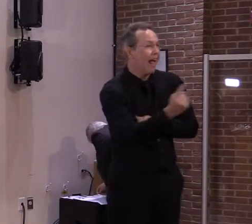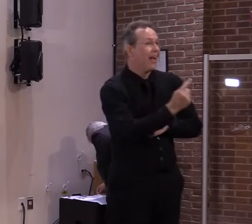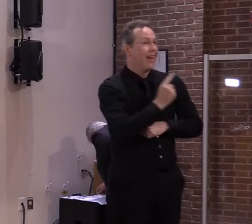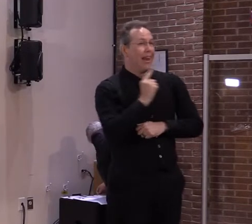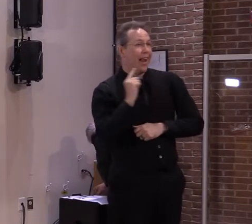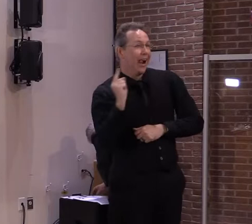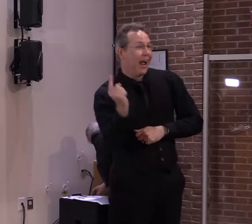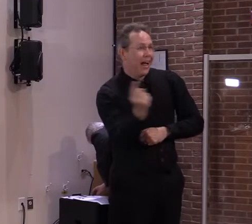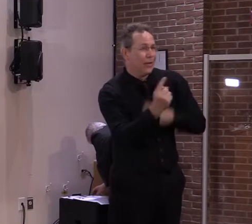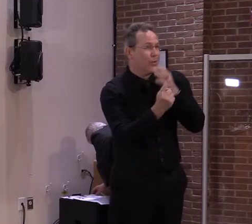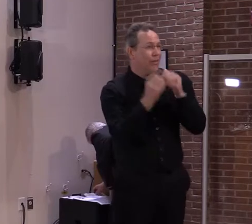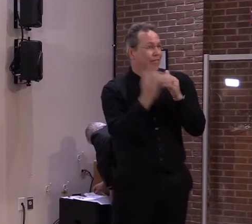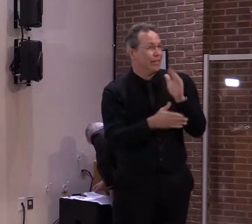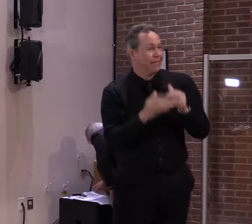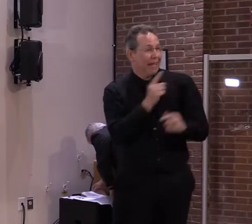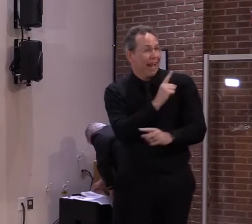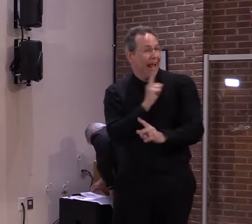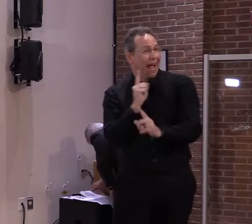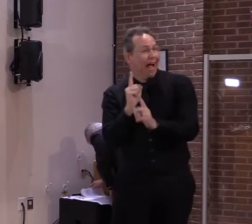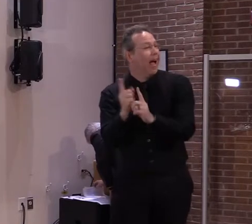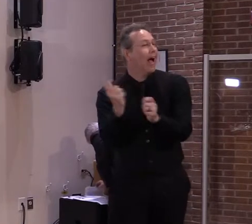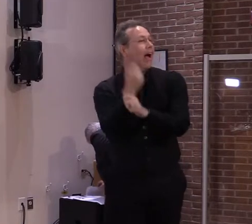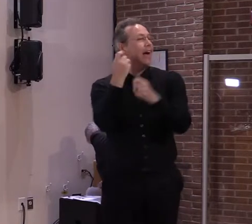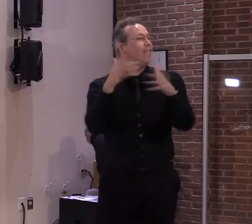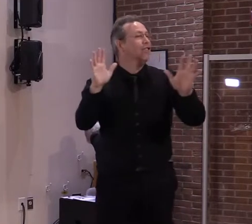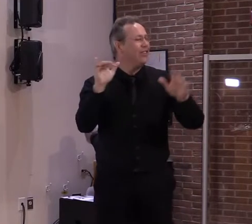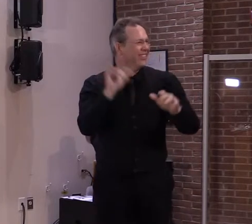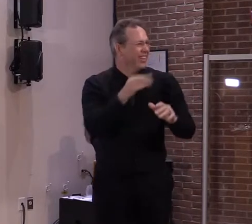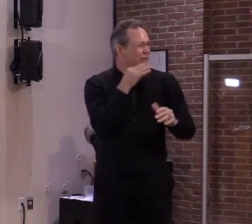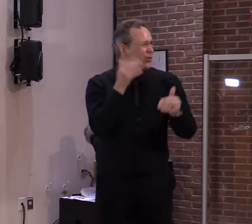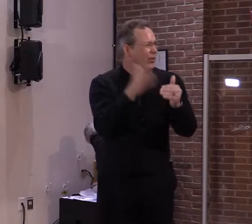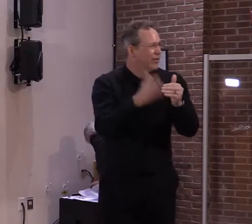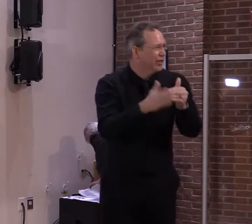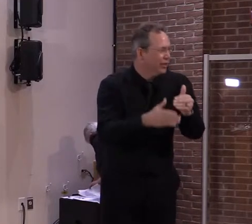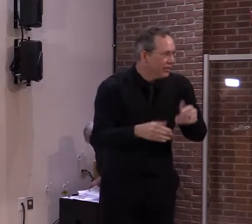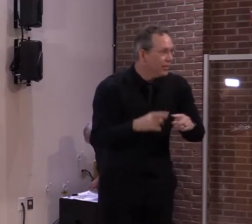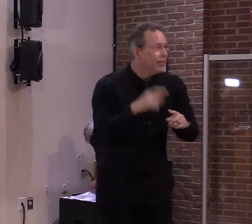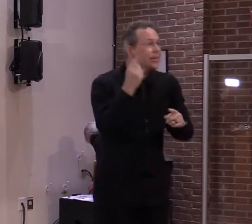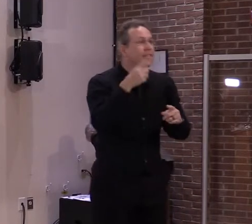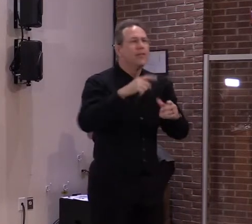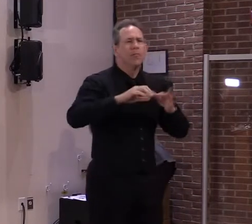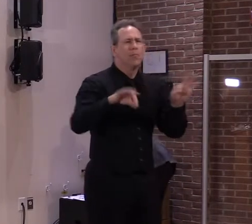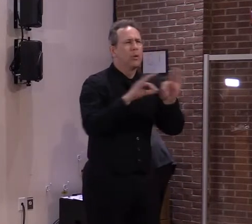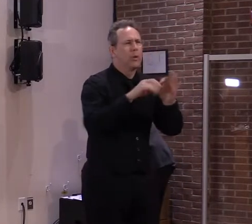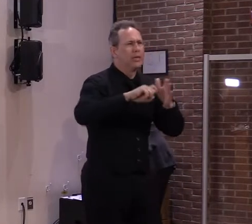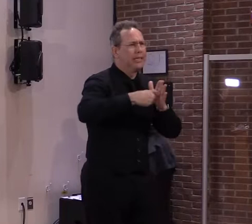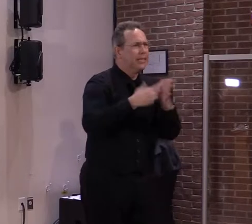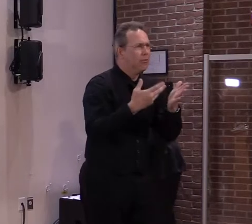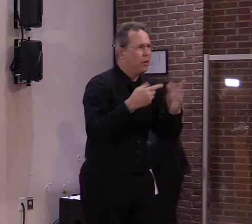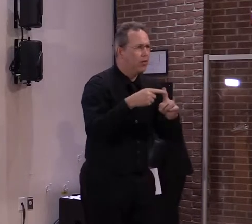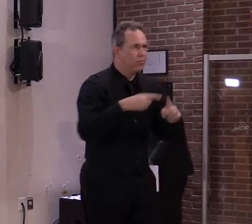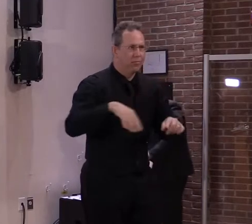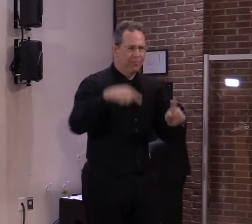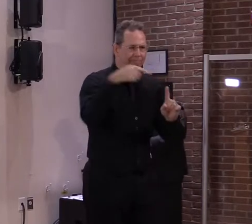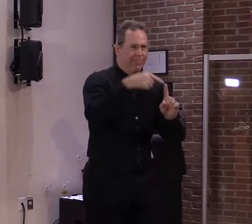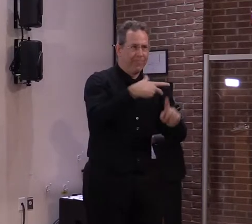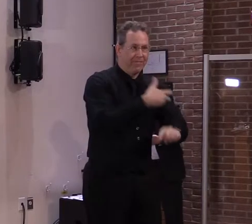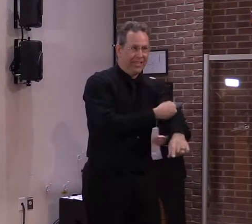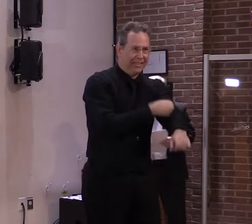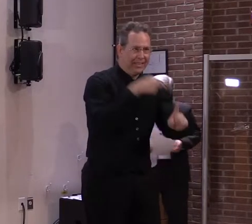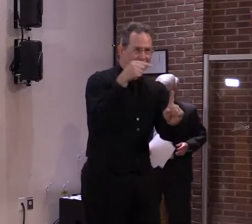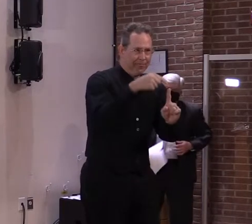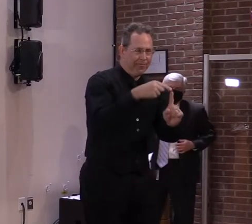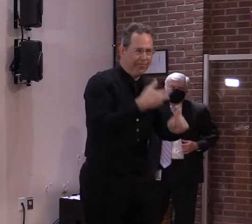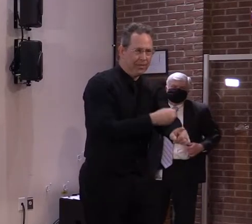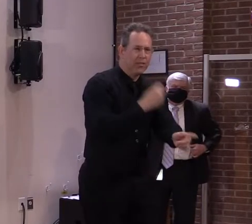clear. The key to getting there are vaccinations, which is why we're laser focused on making sure as many